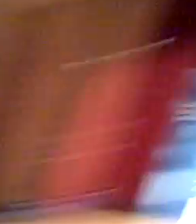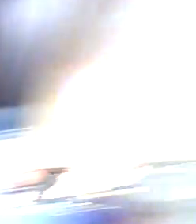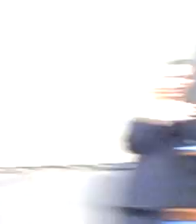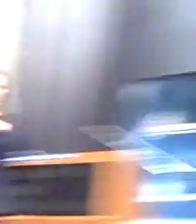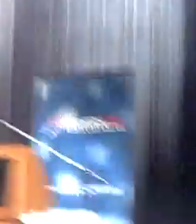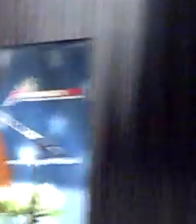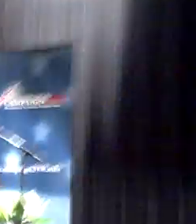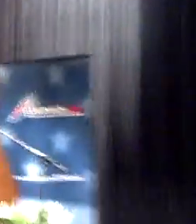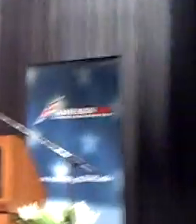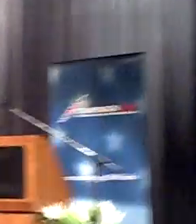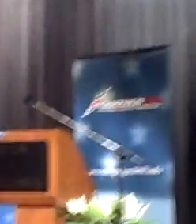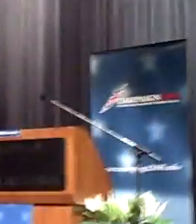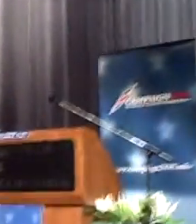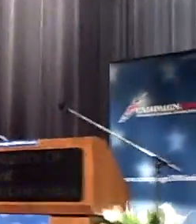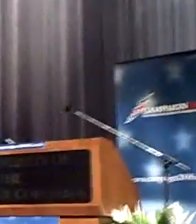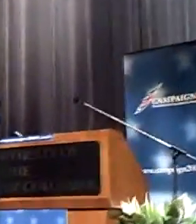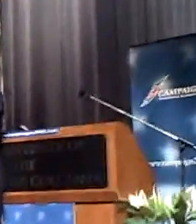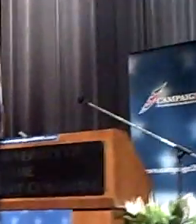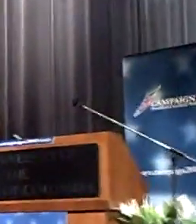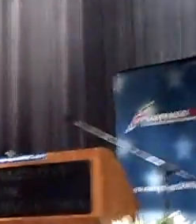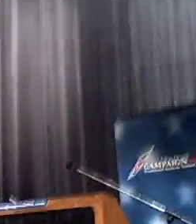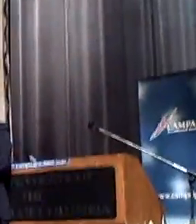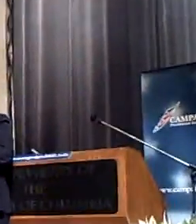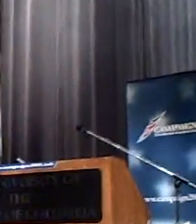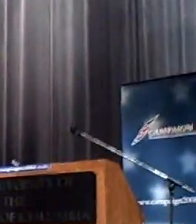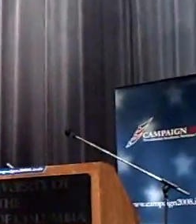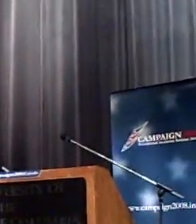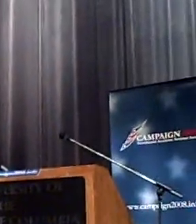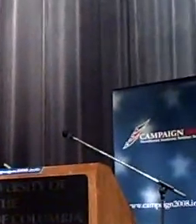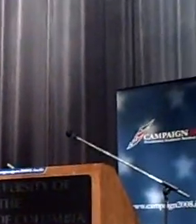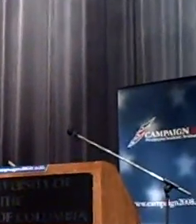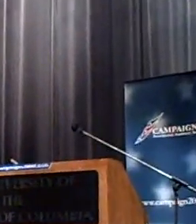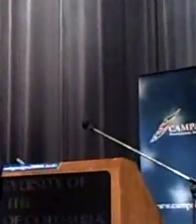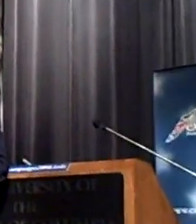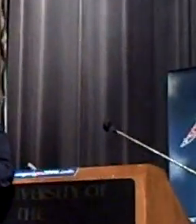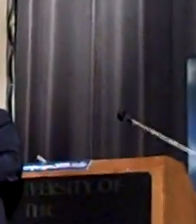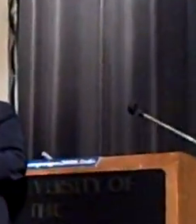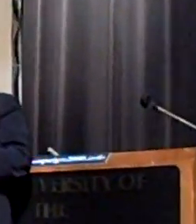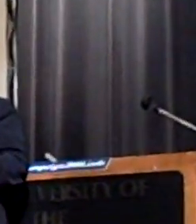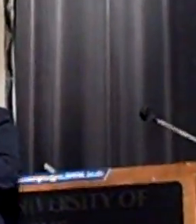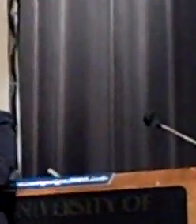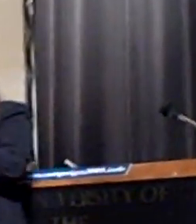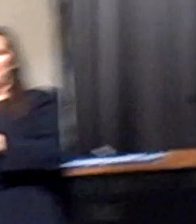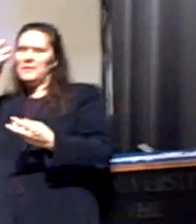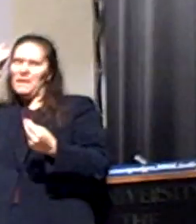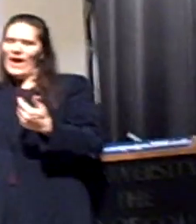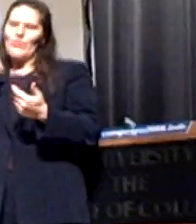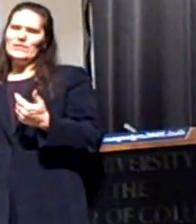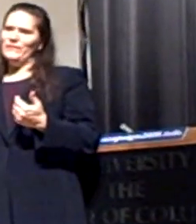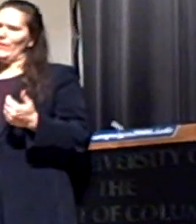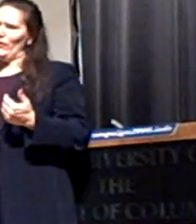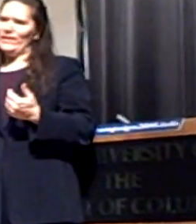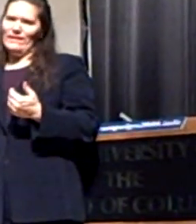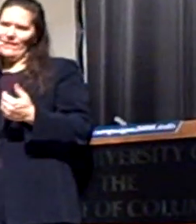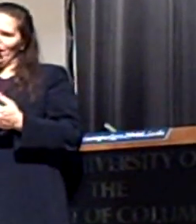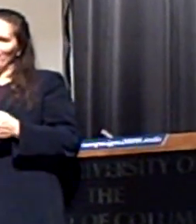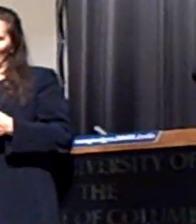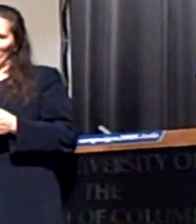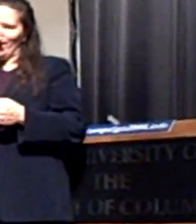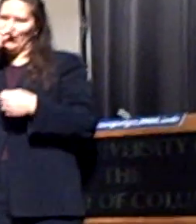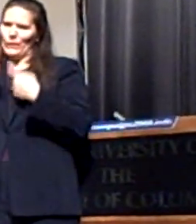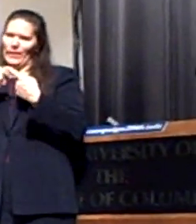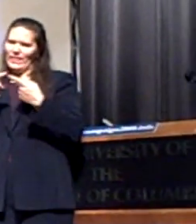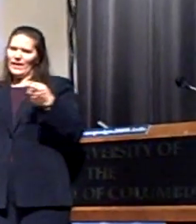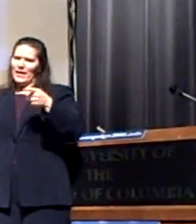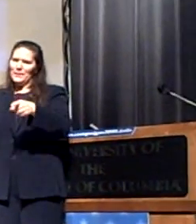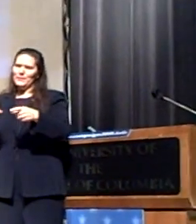together? That's a good question. You know, I was just a kid when I